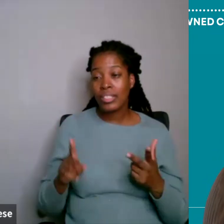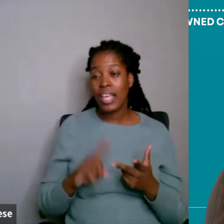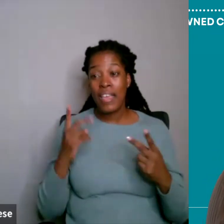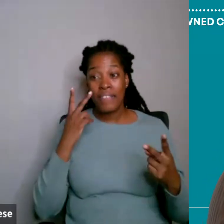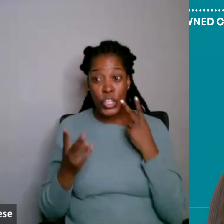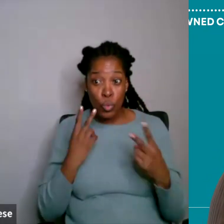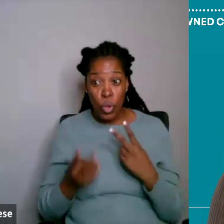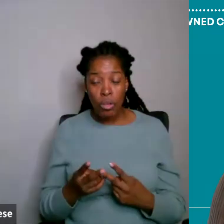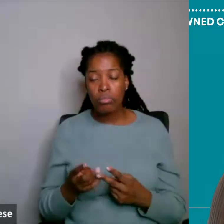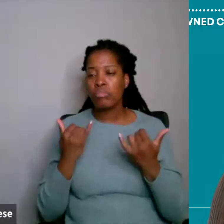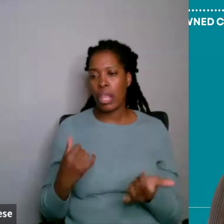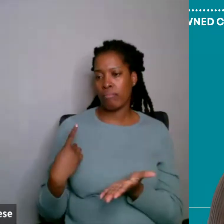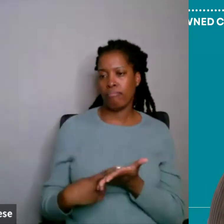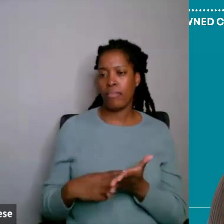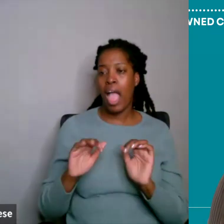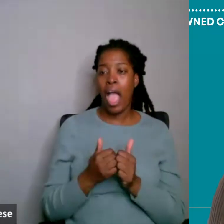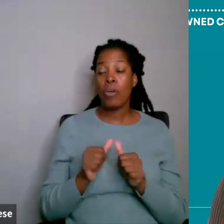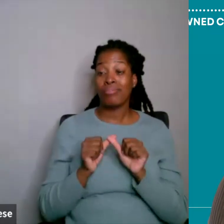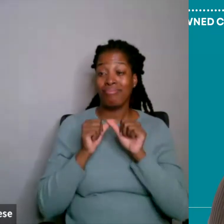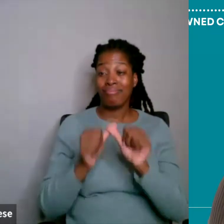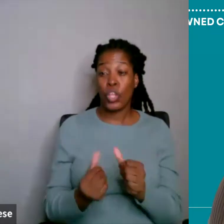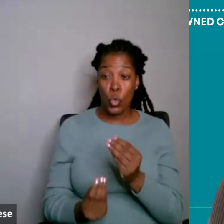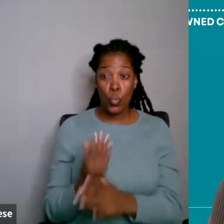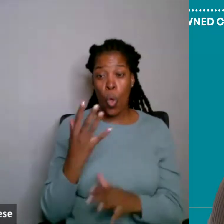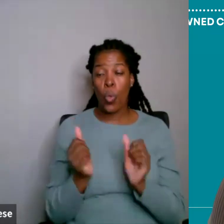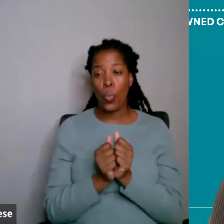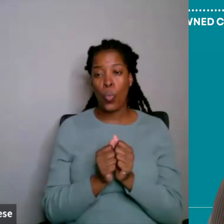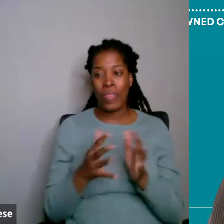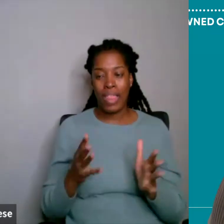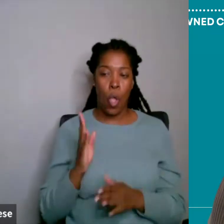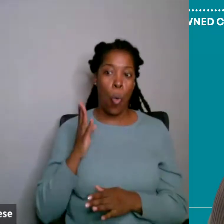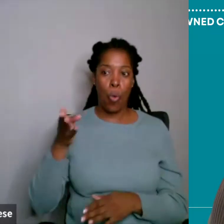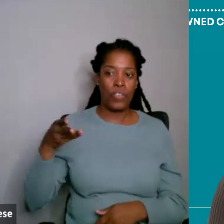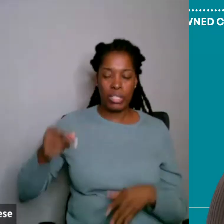about how to sustain growth without overspending.